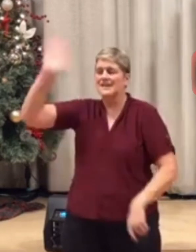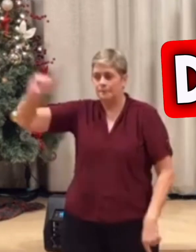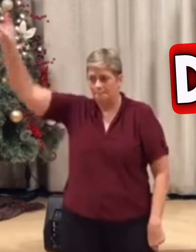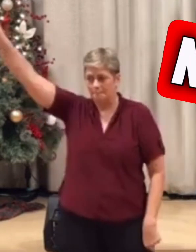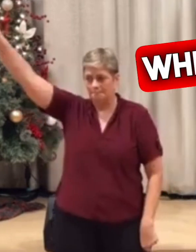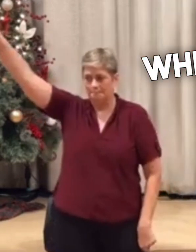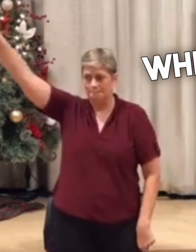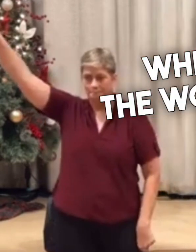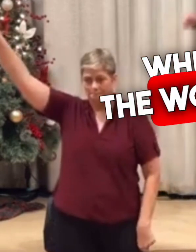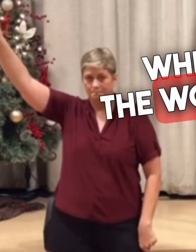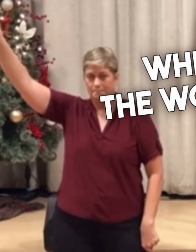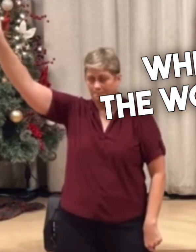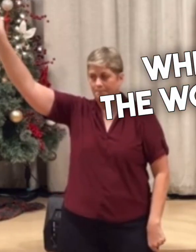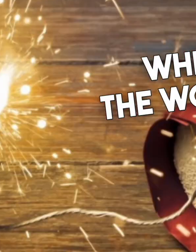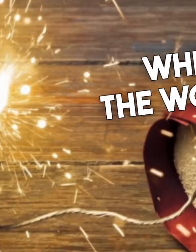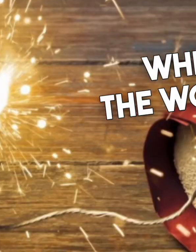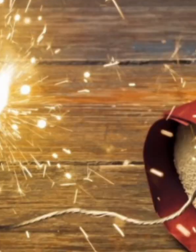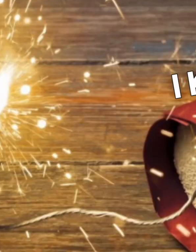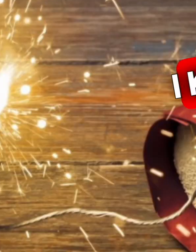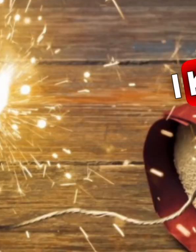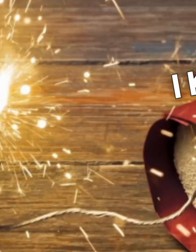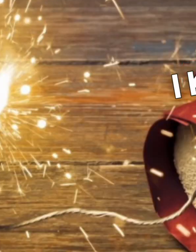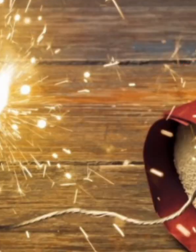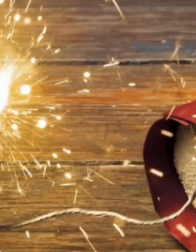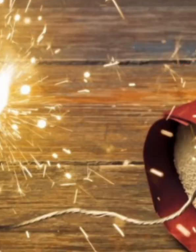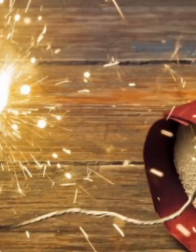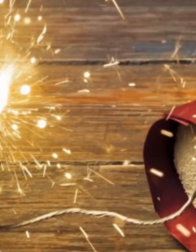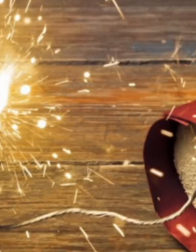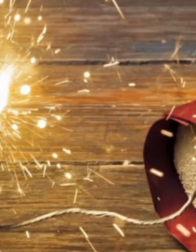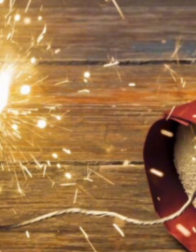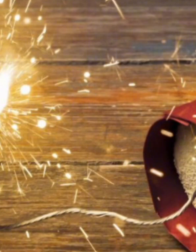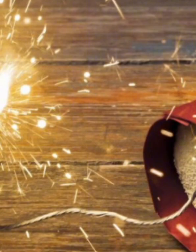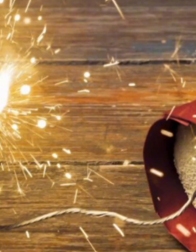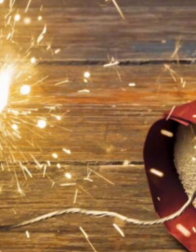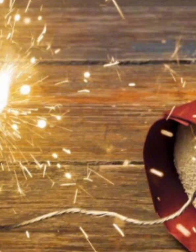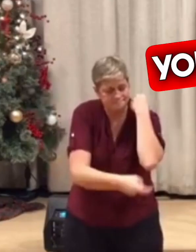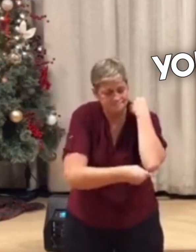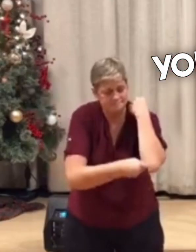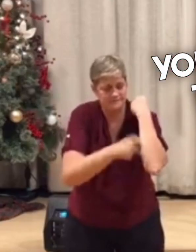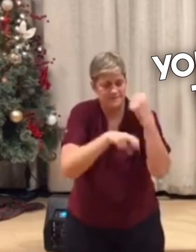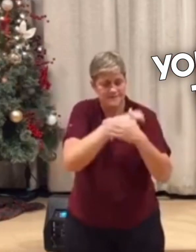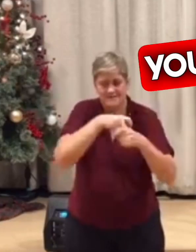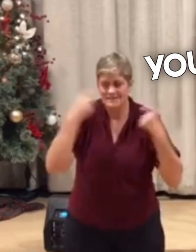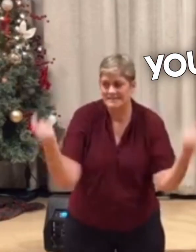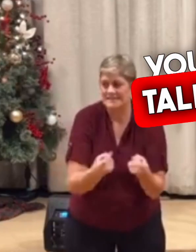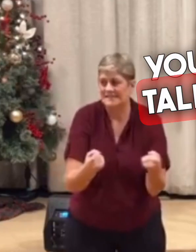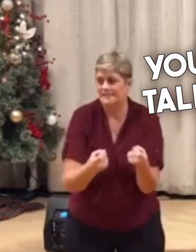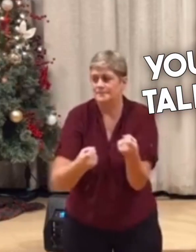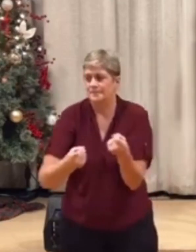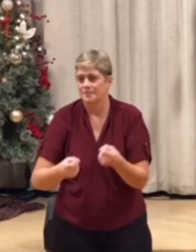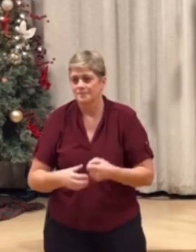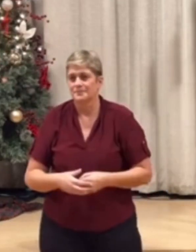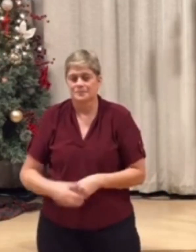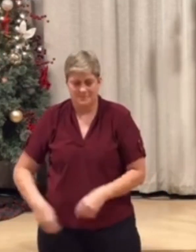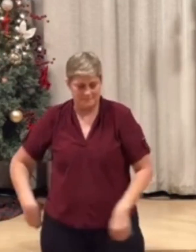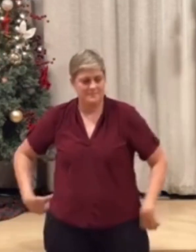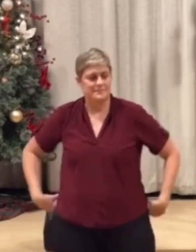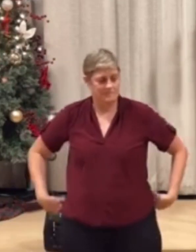Mighty, dunamis, where we get the word dynamite. Dynamite. You're from the 70s, you know what I'm talking about.